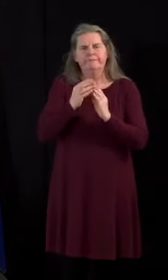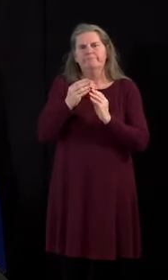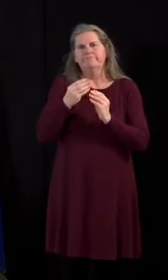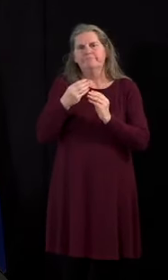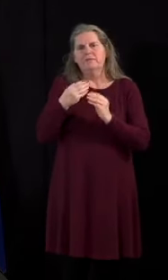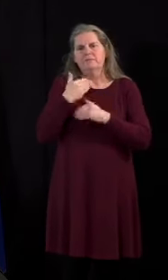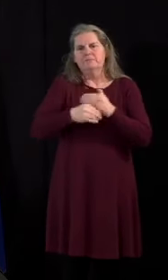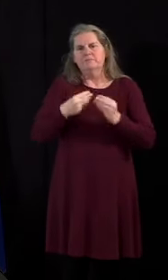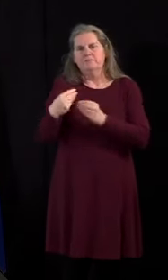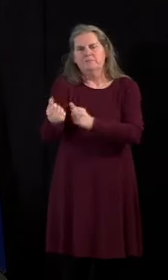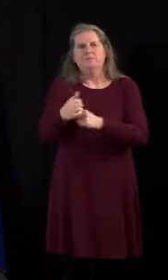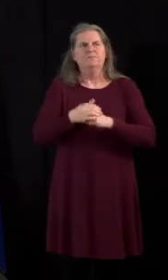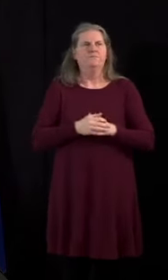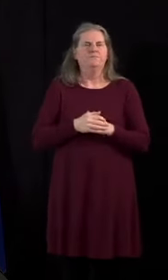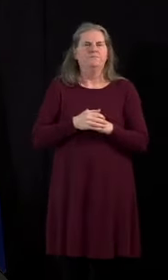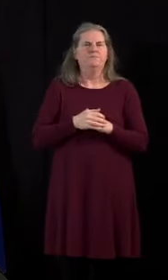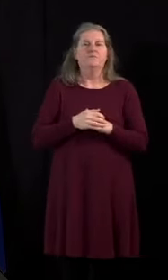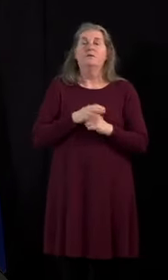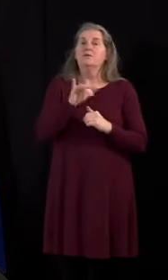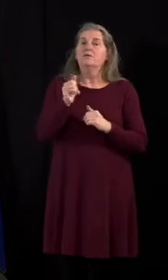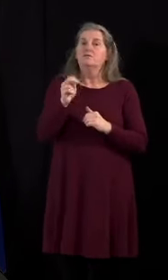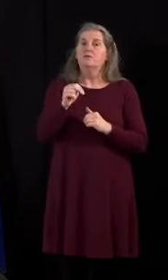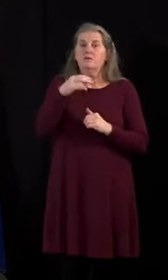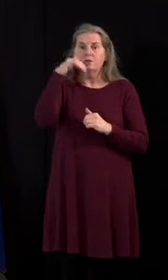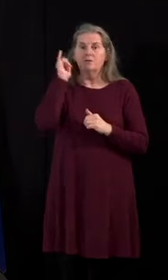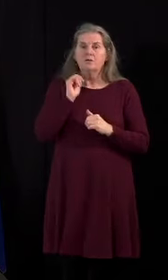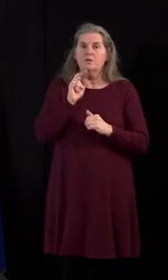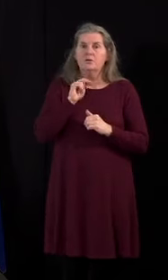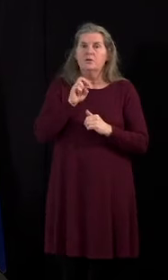I'll go to John with the Yukon News.